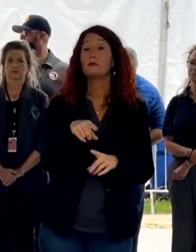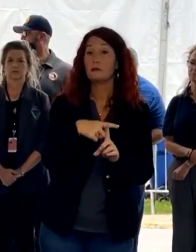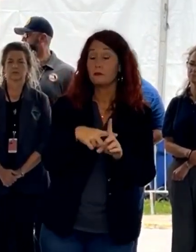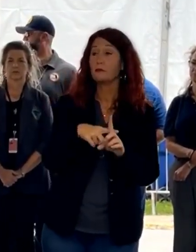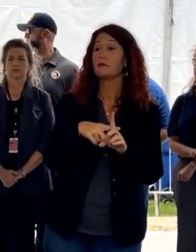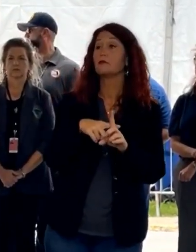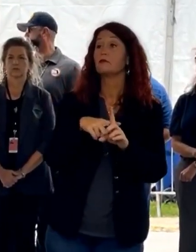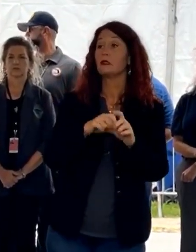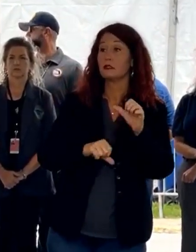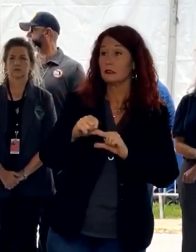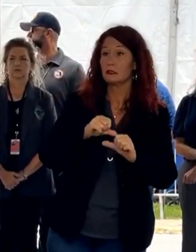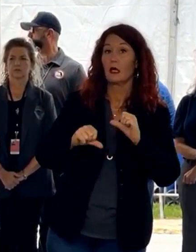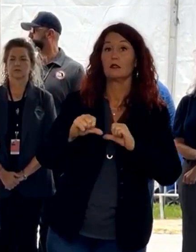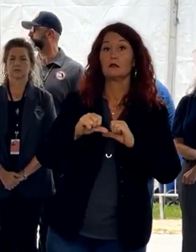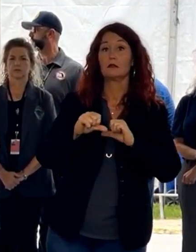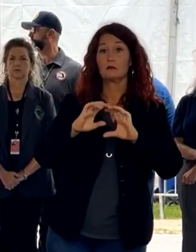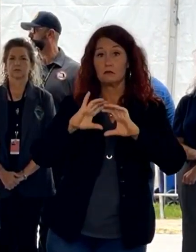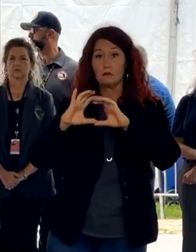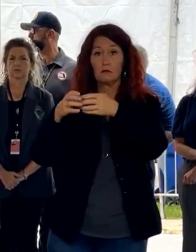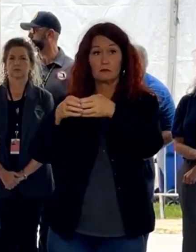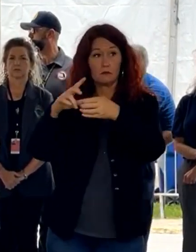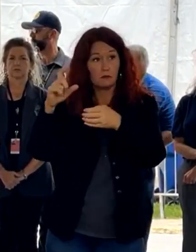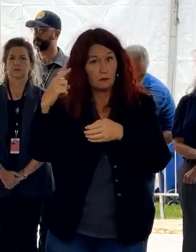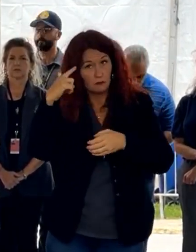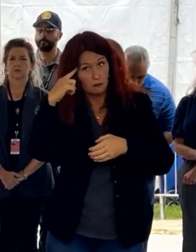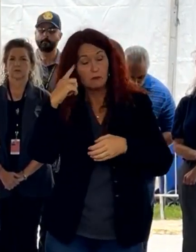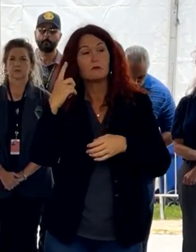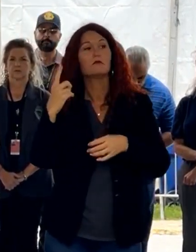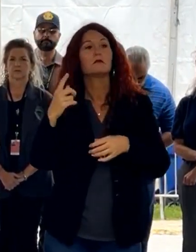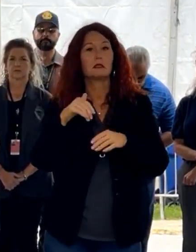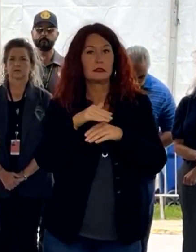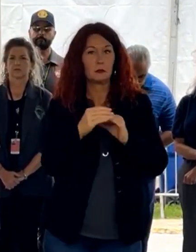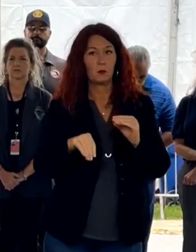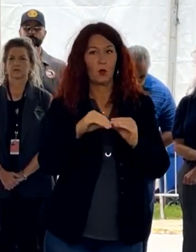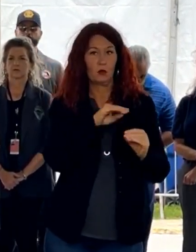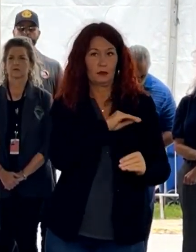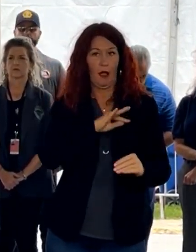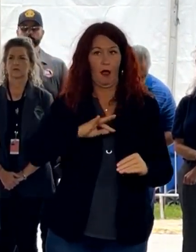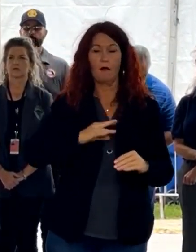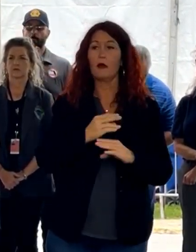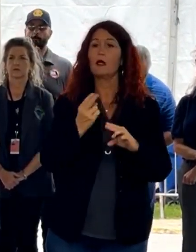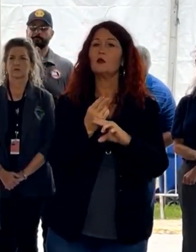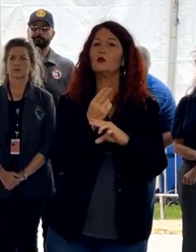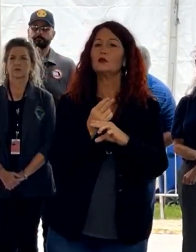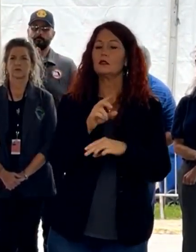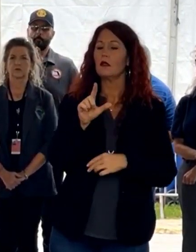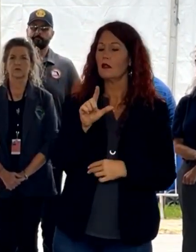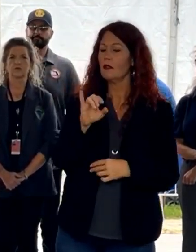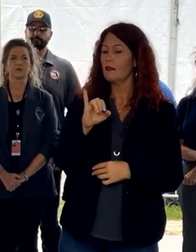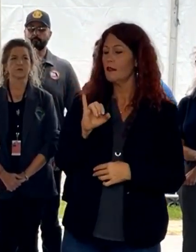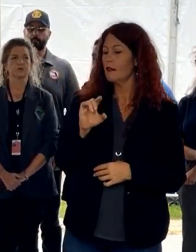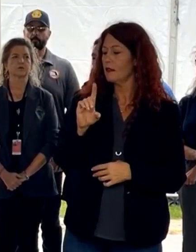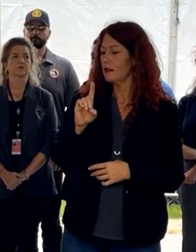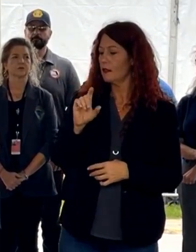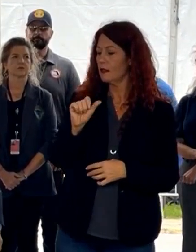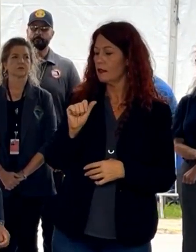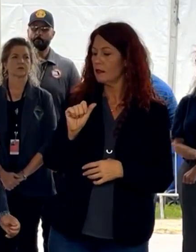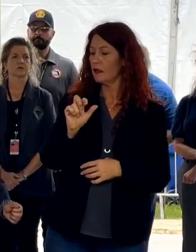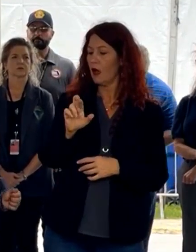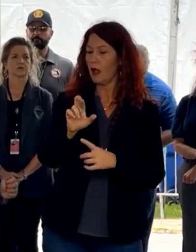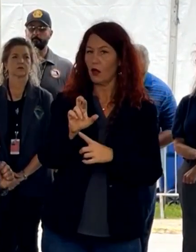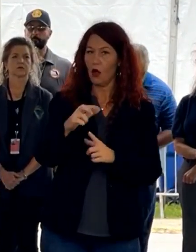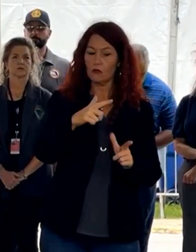and the LIDAR scanners are working so that we can better analyze the debris given the rough terrain